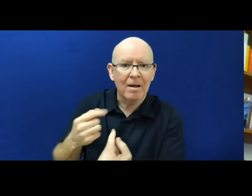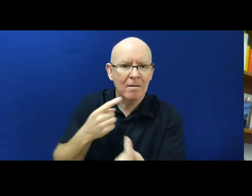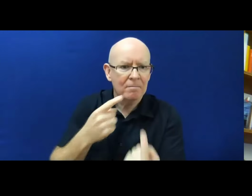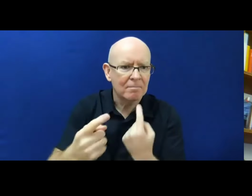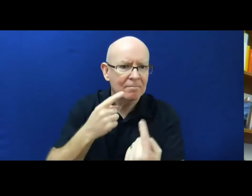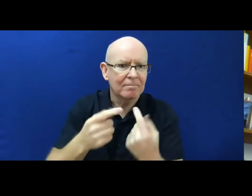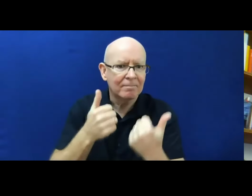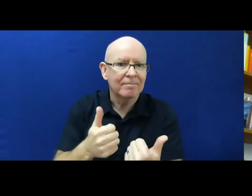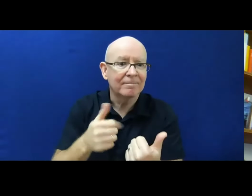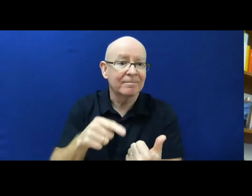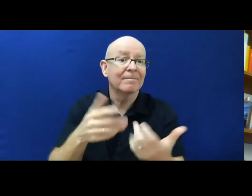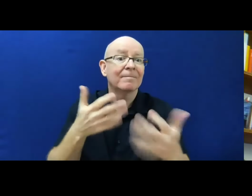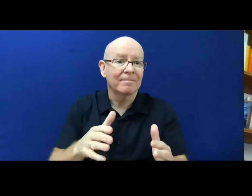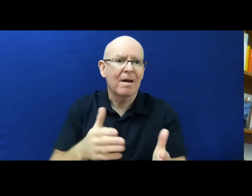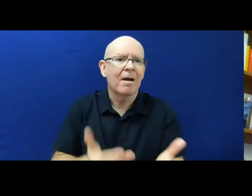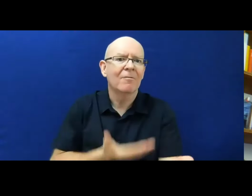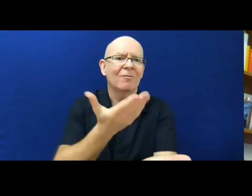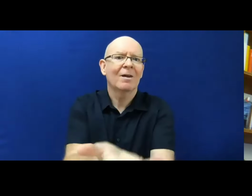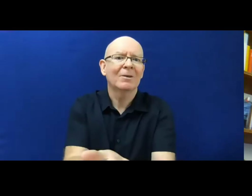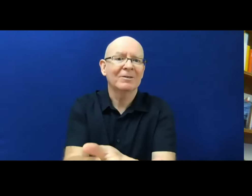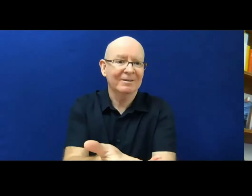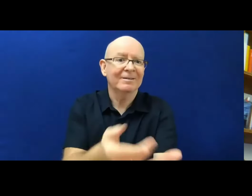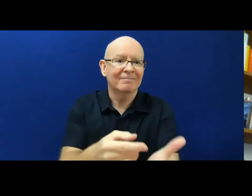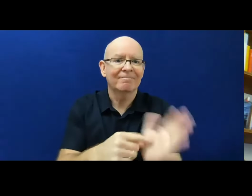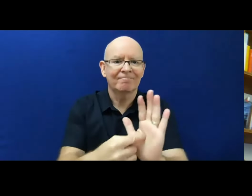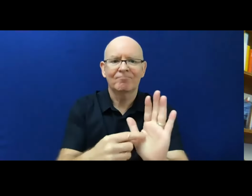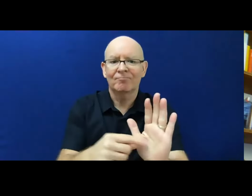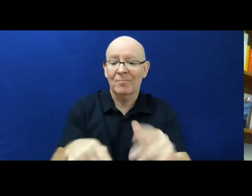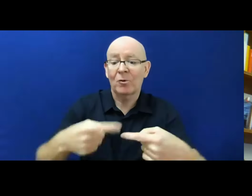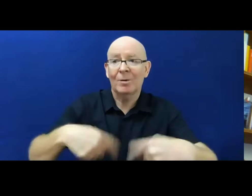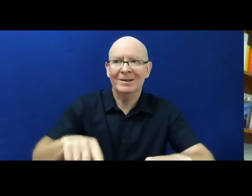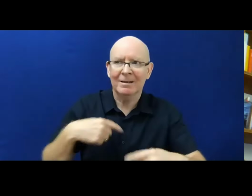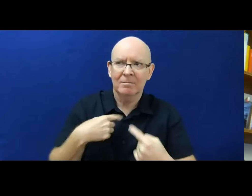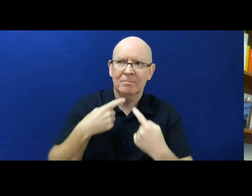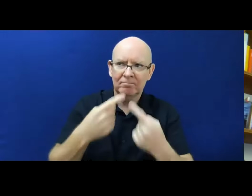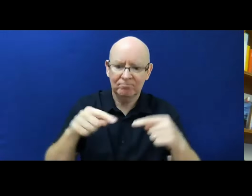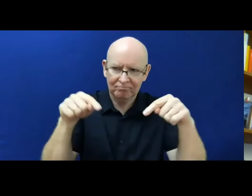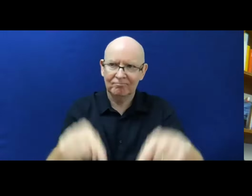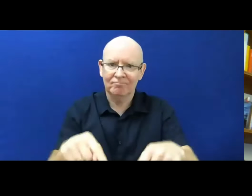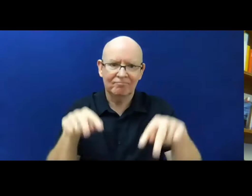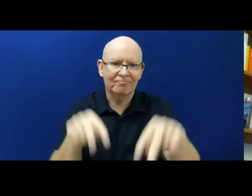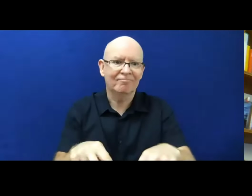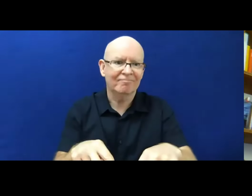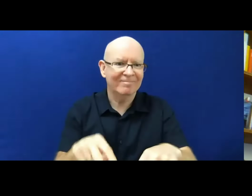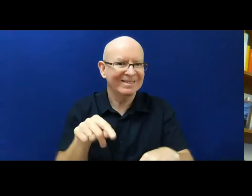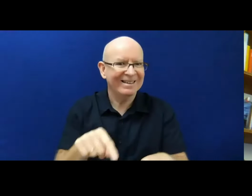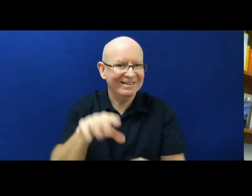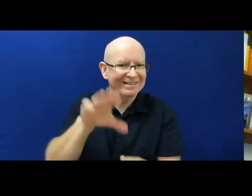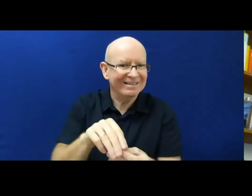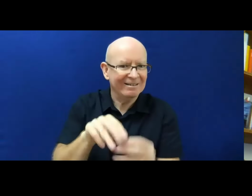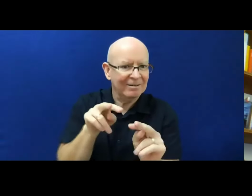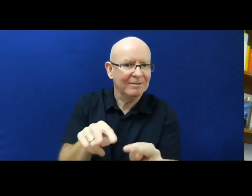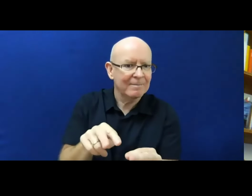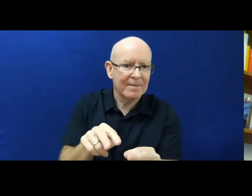was also where I think, as a committee member, I found that research was most helpful,